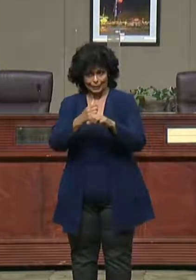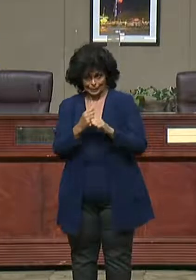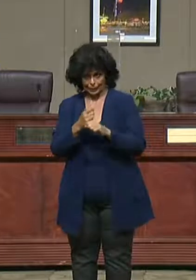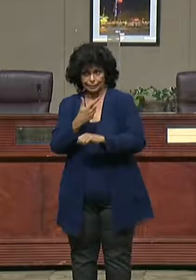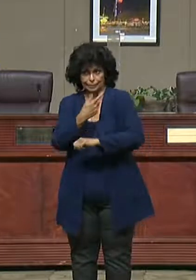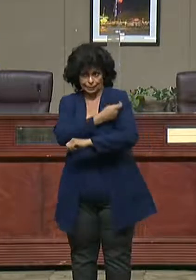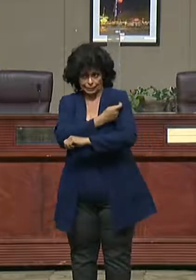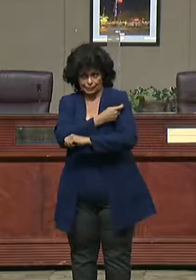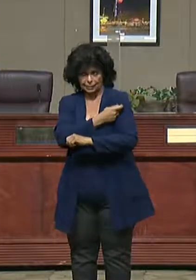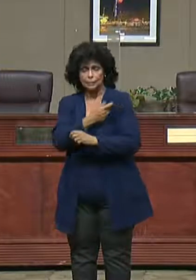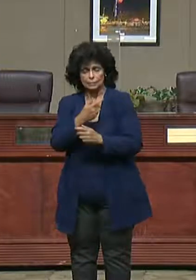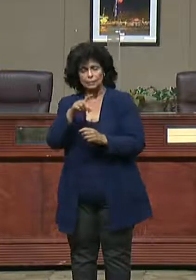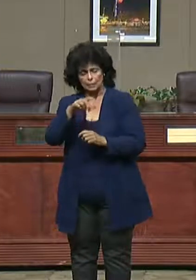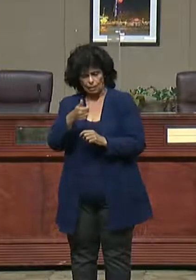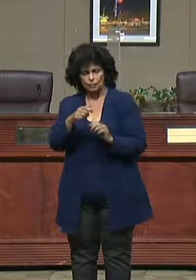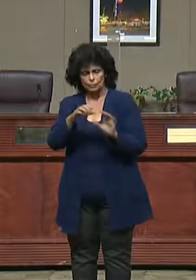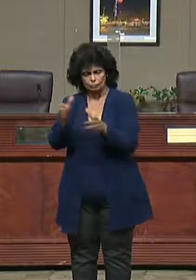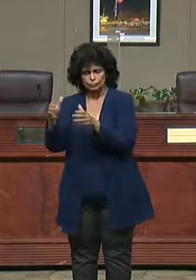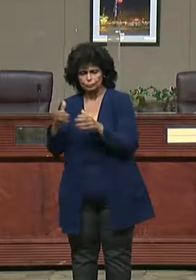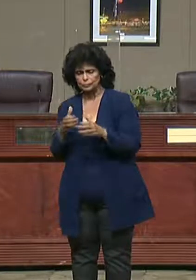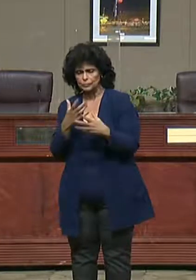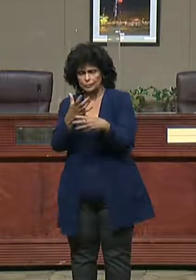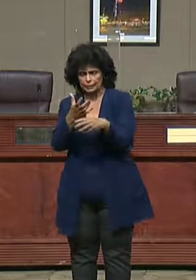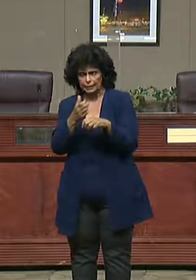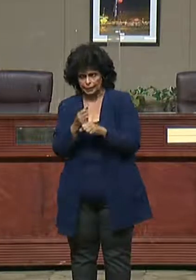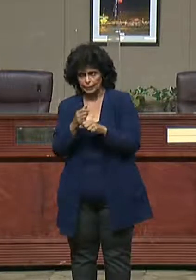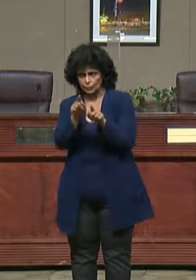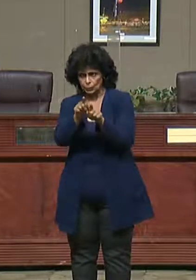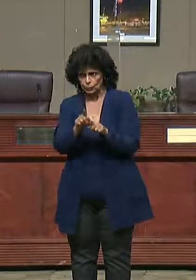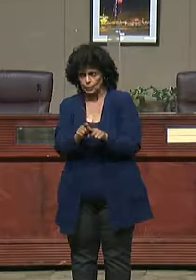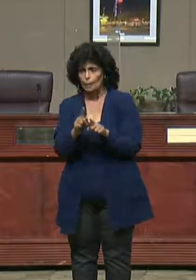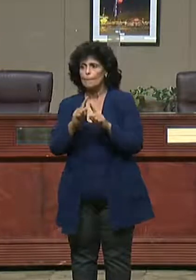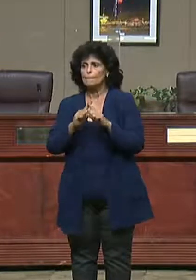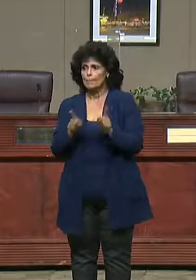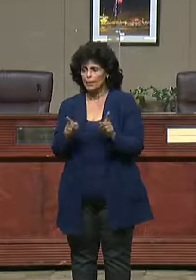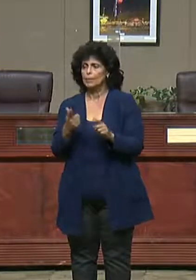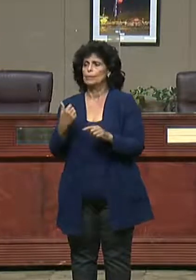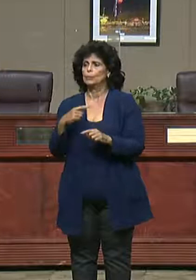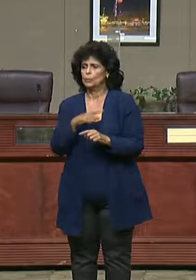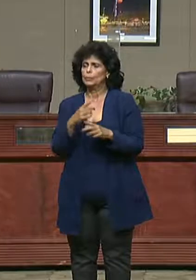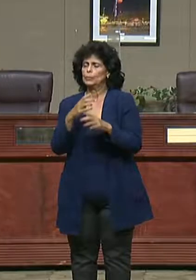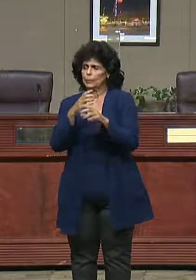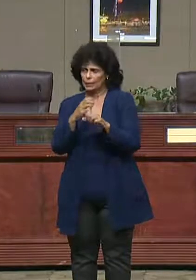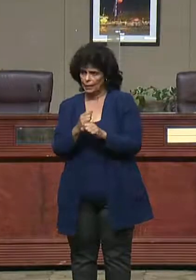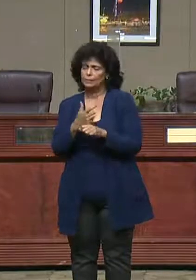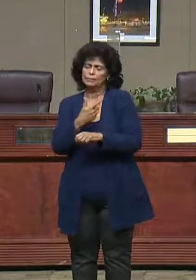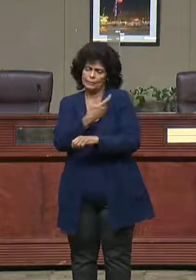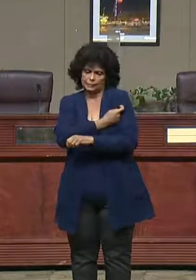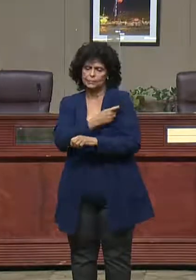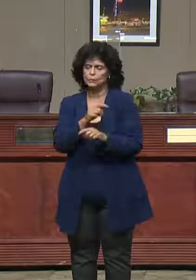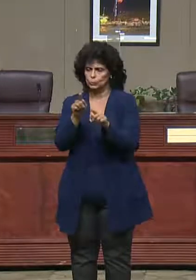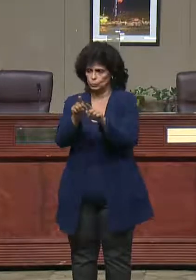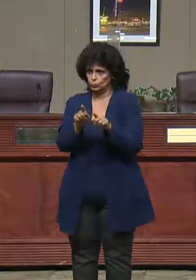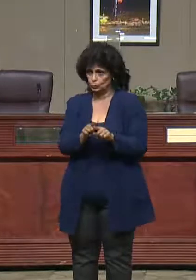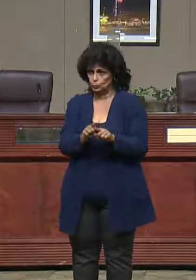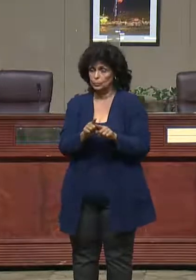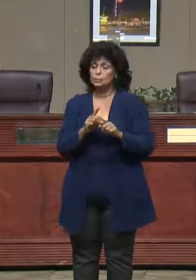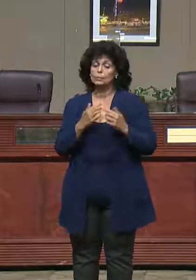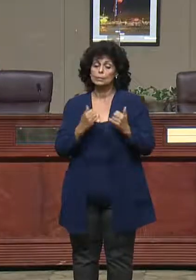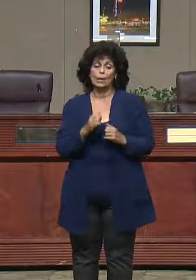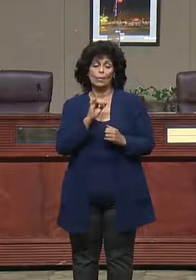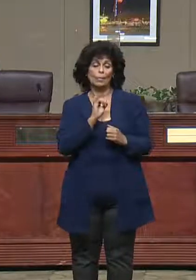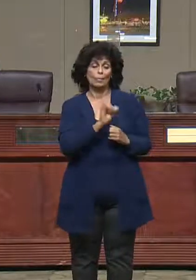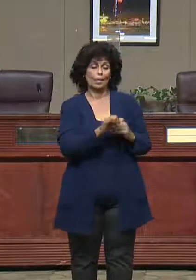vaccines in the county. Other facilities and providers will be receiving vaccines as well. The one that we are receiving, it is